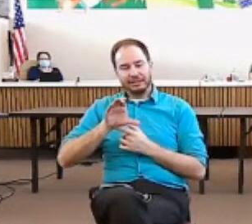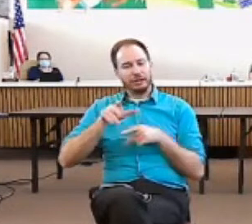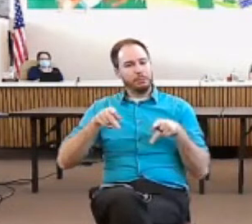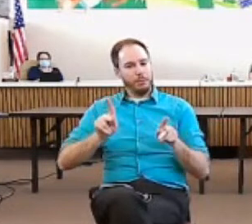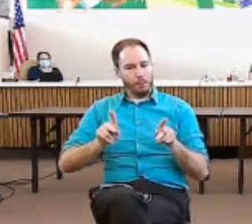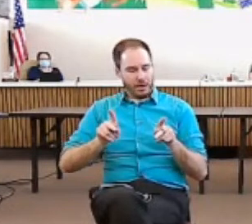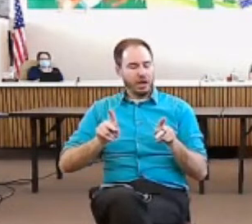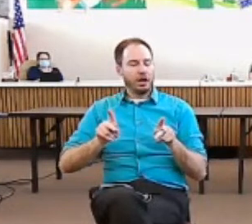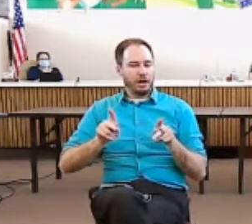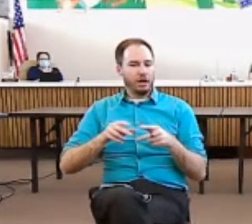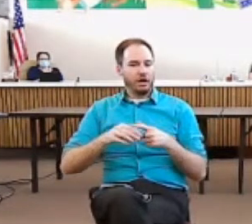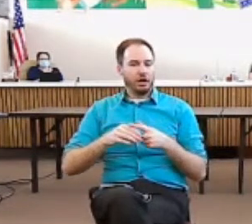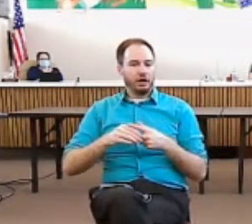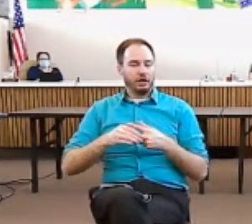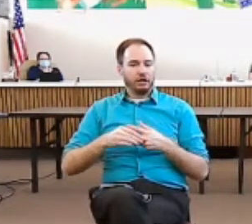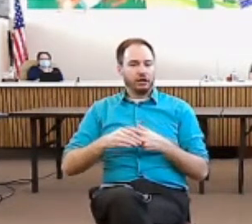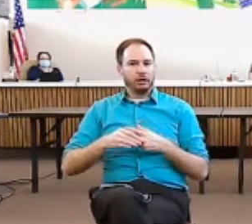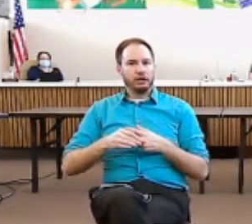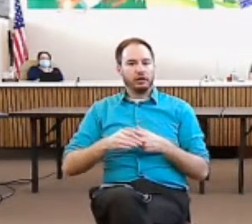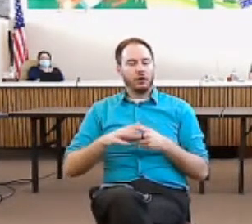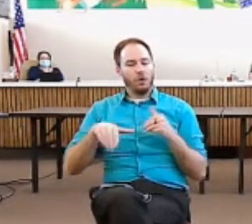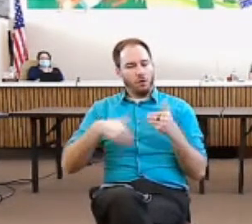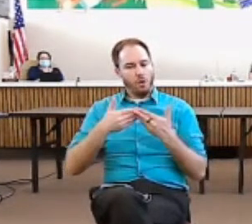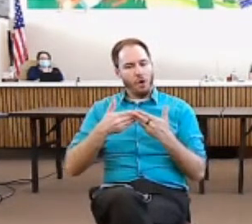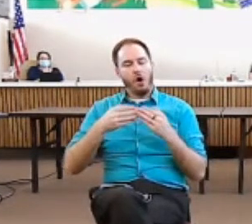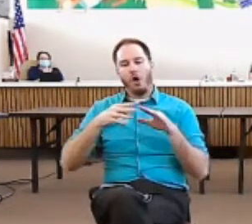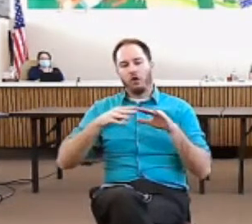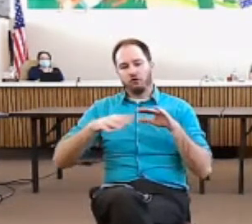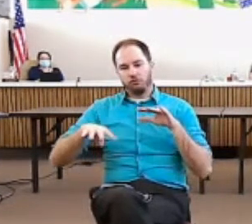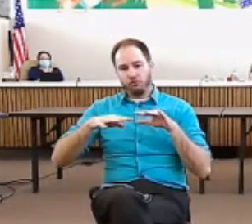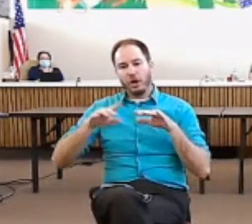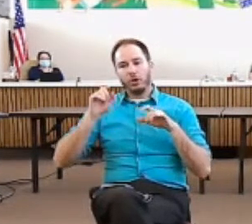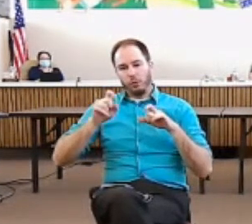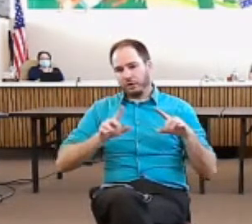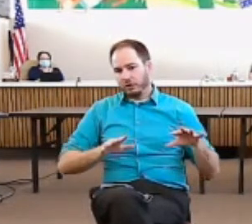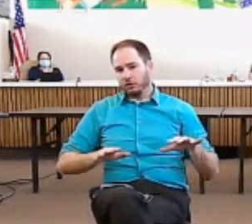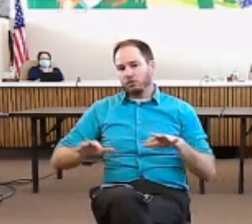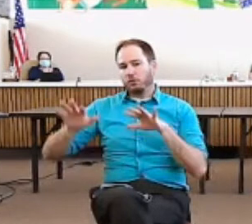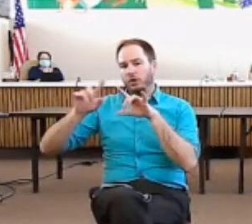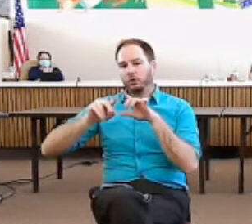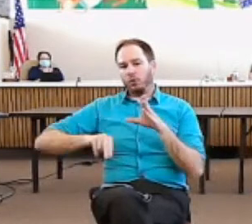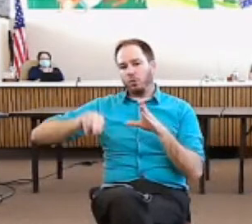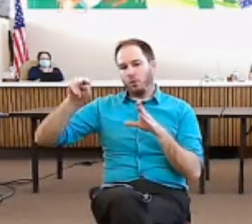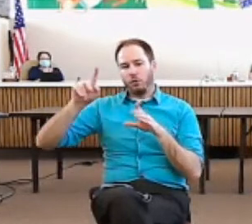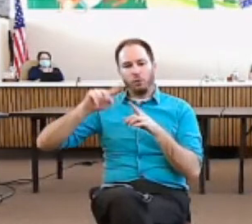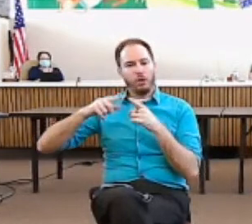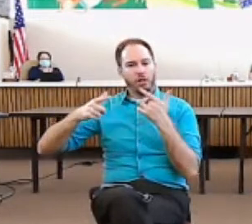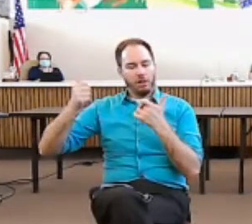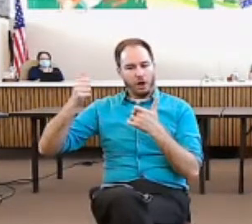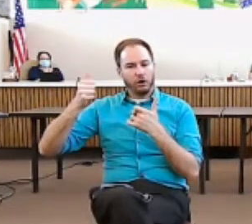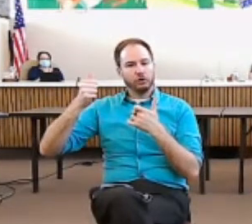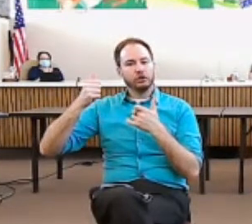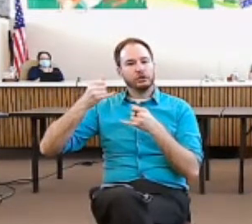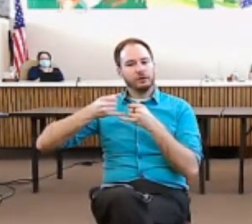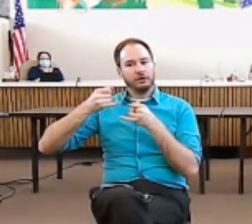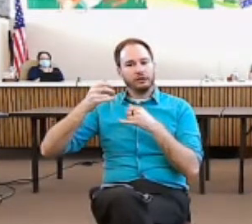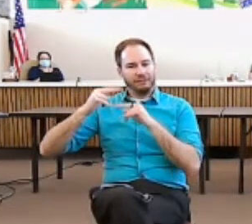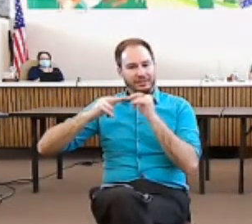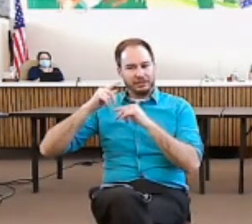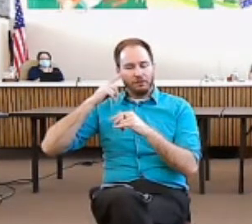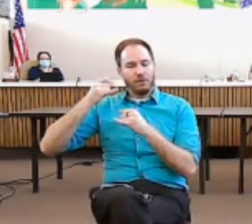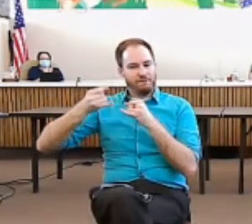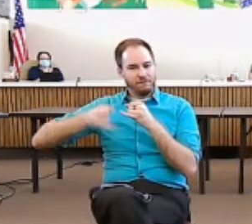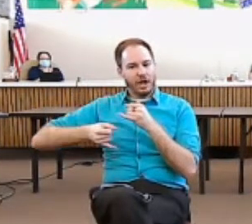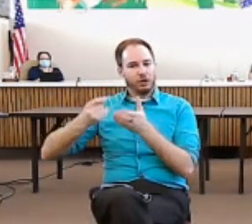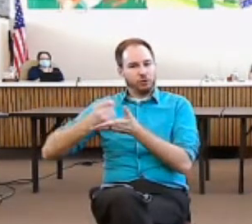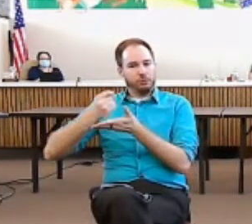permit. All drainage will be directed northerly to a large facility with final treatment occurring in the pond, discharging